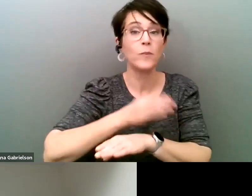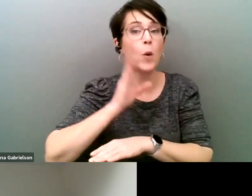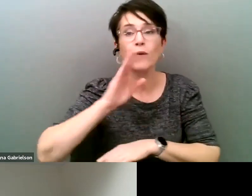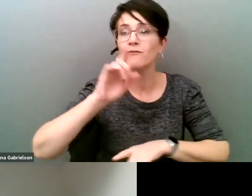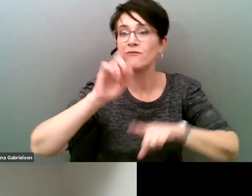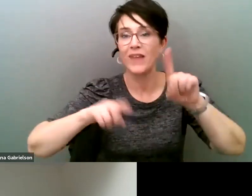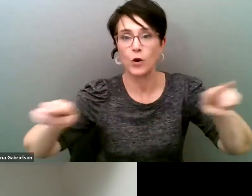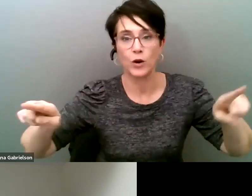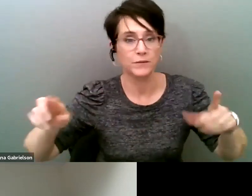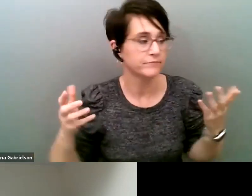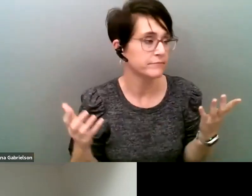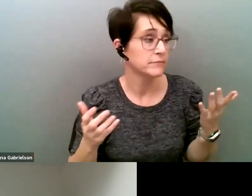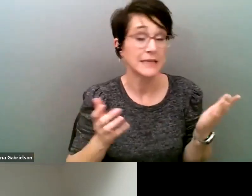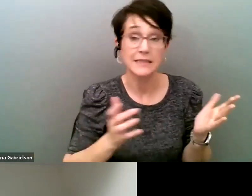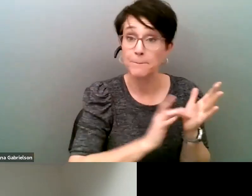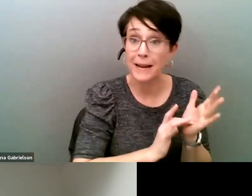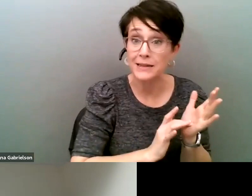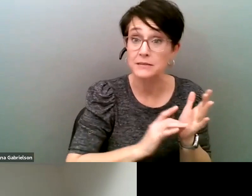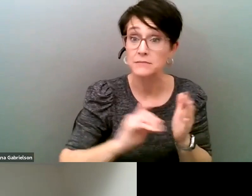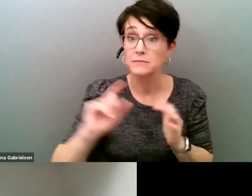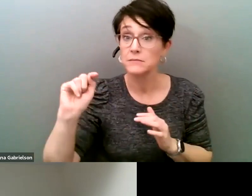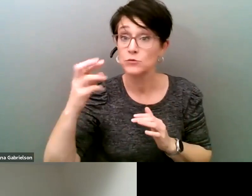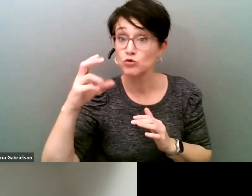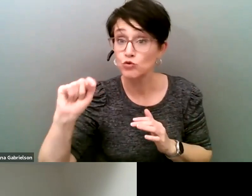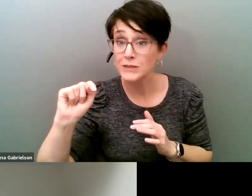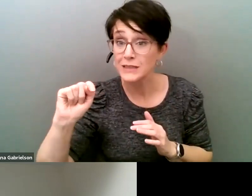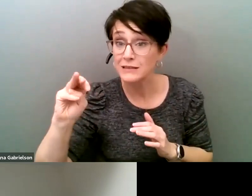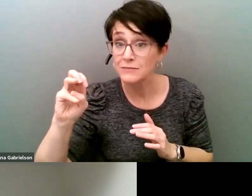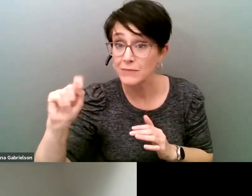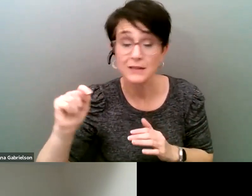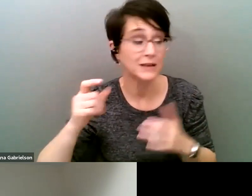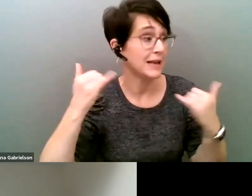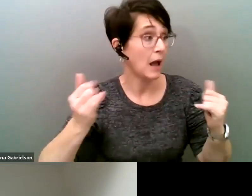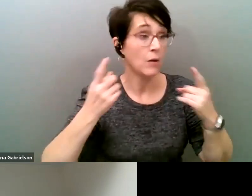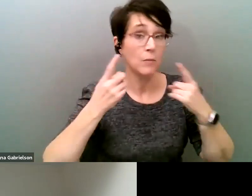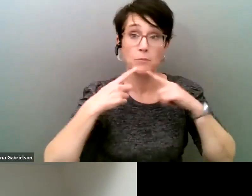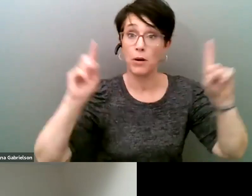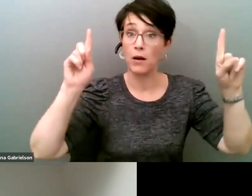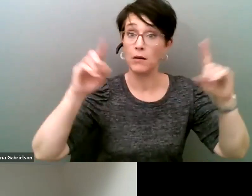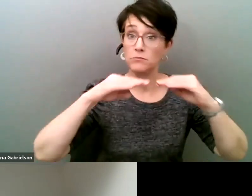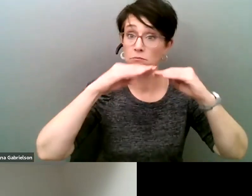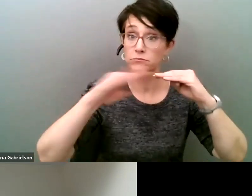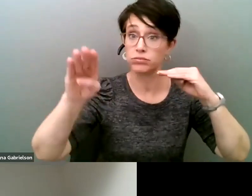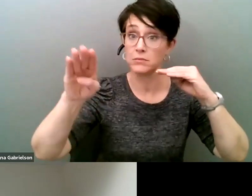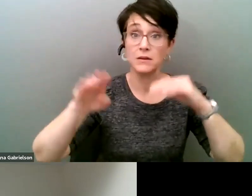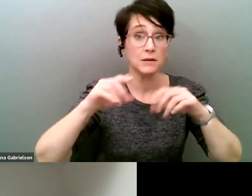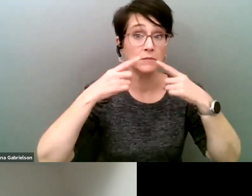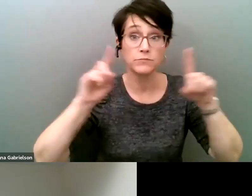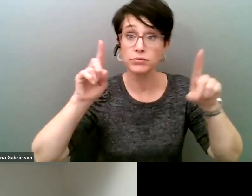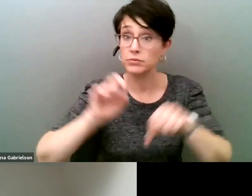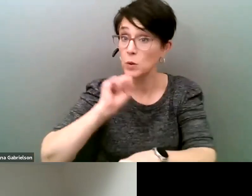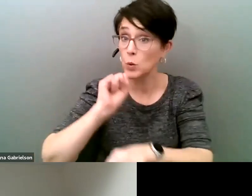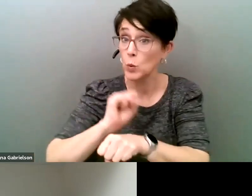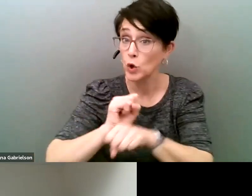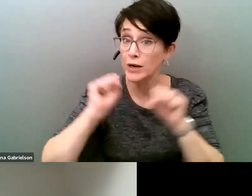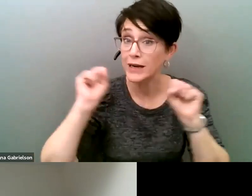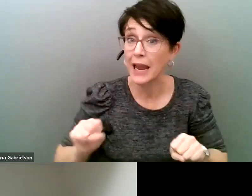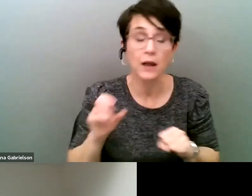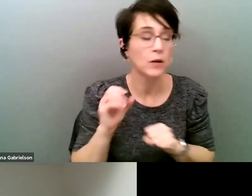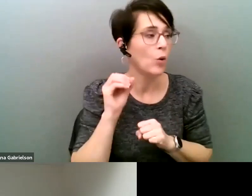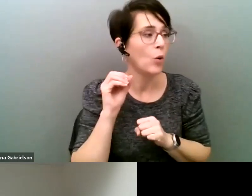based on medications or treatments that a person receives that have now allowed them to be stable enough to work, or even